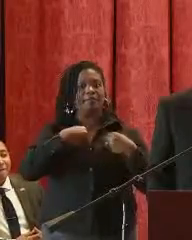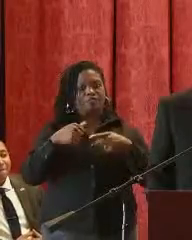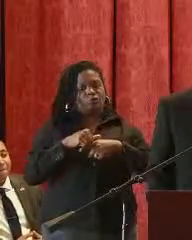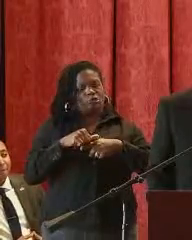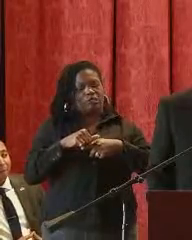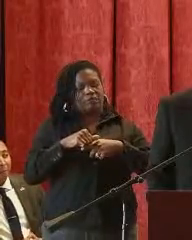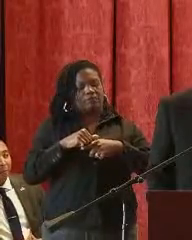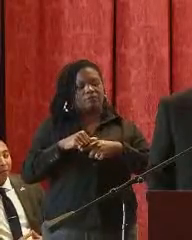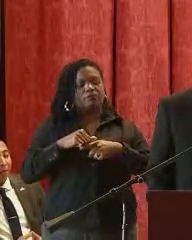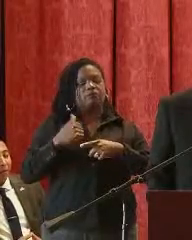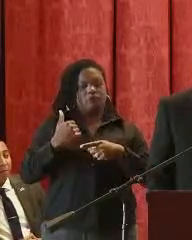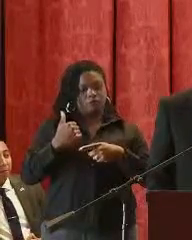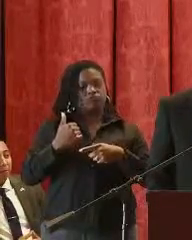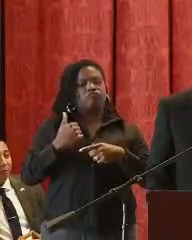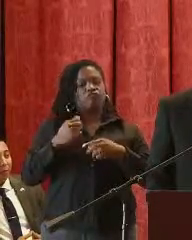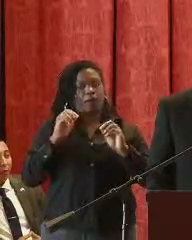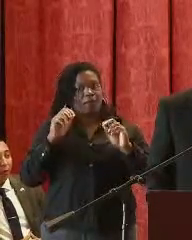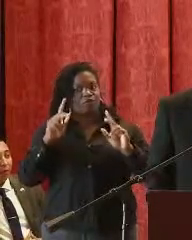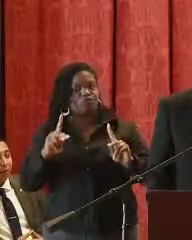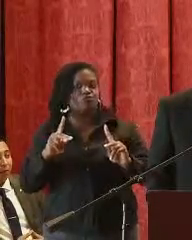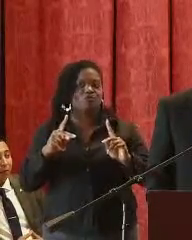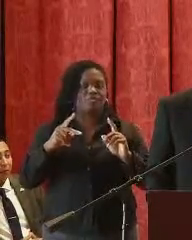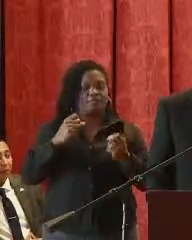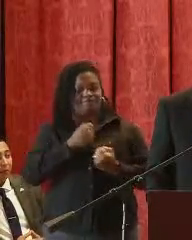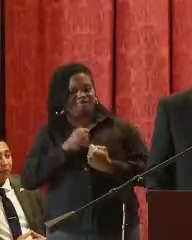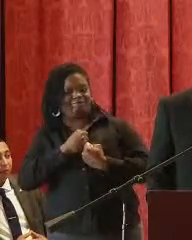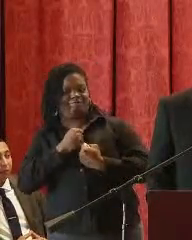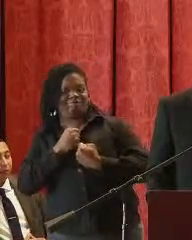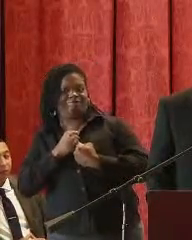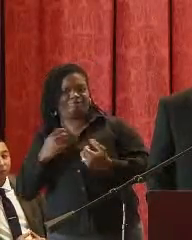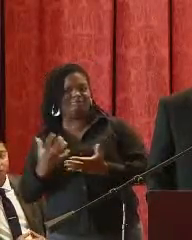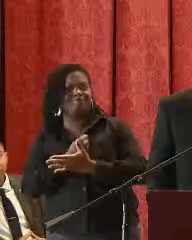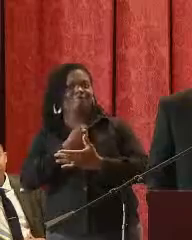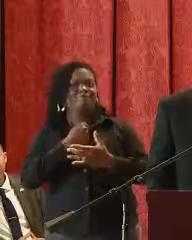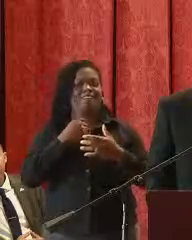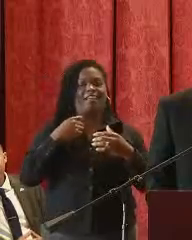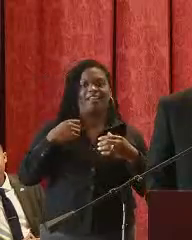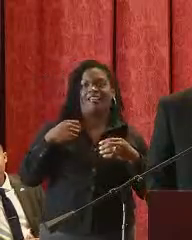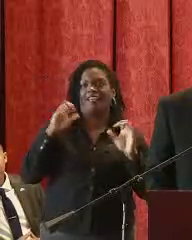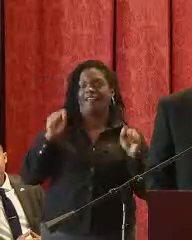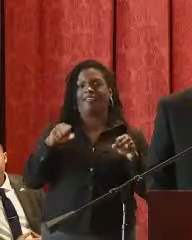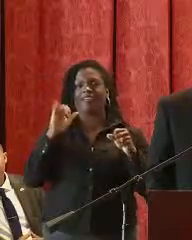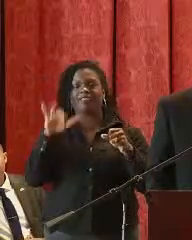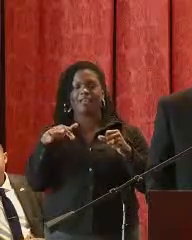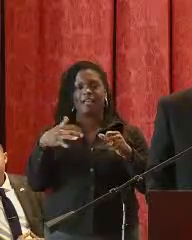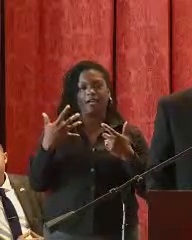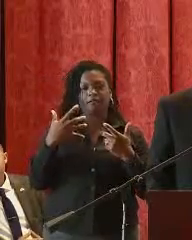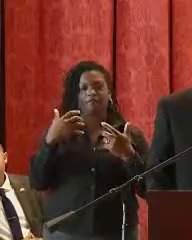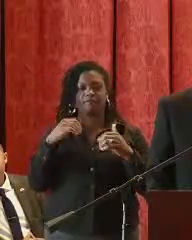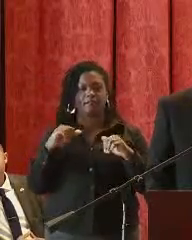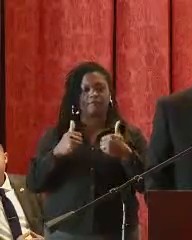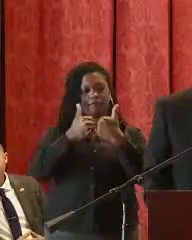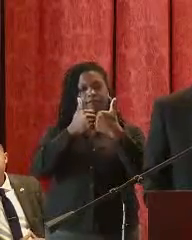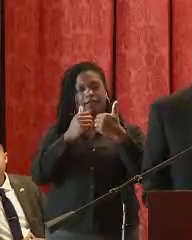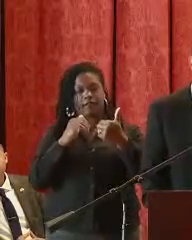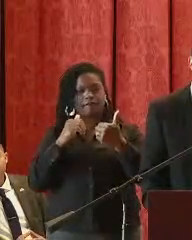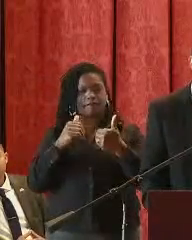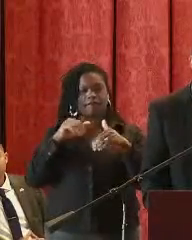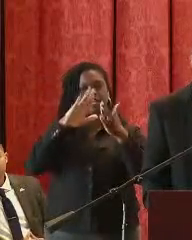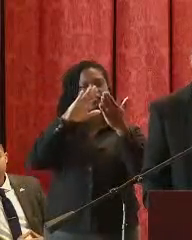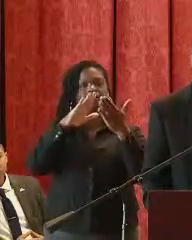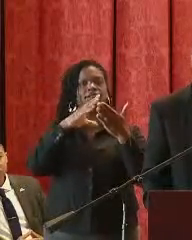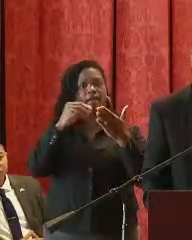and support to enhance my skills to clarify issues and suggest options for people with